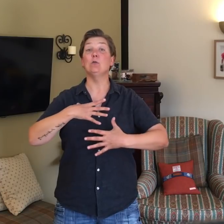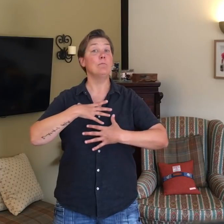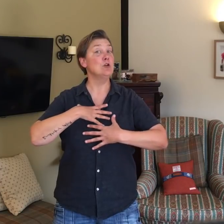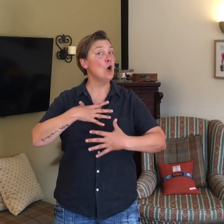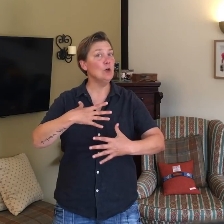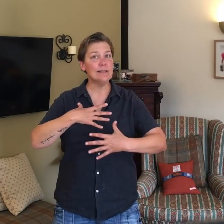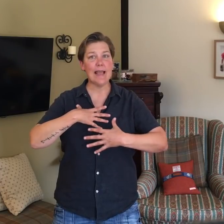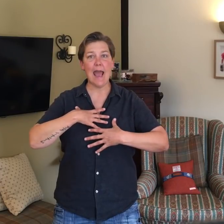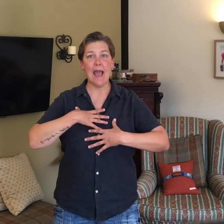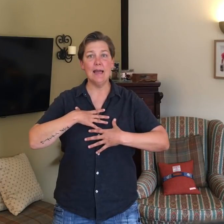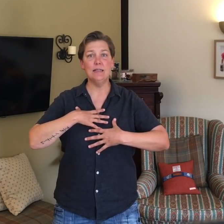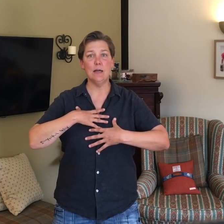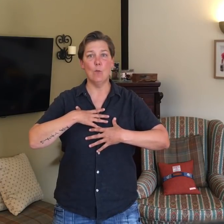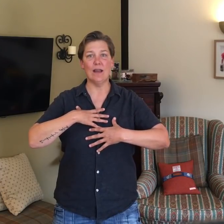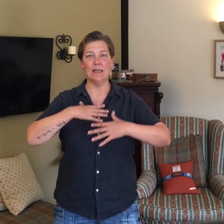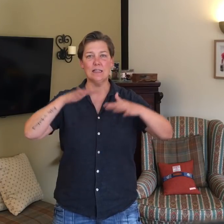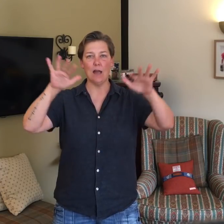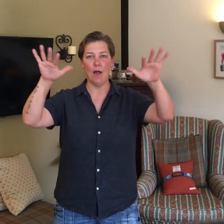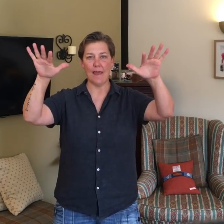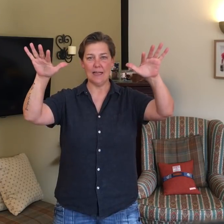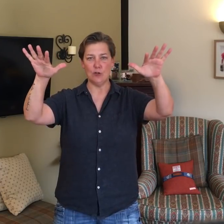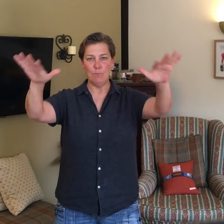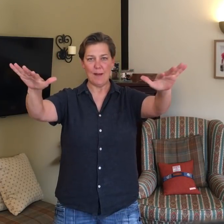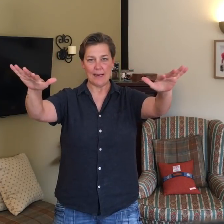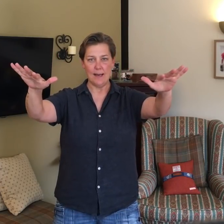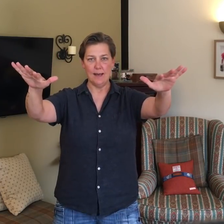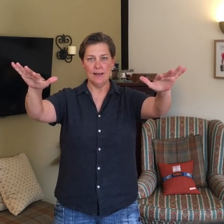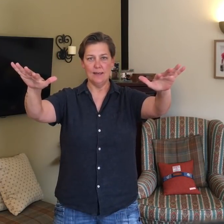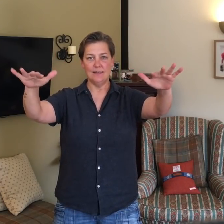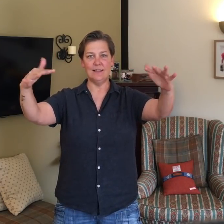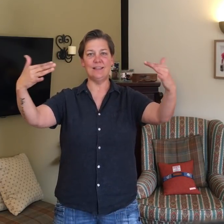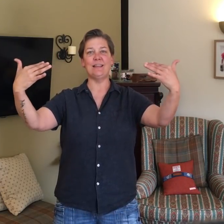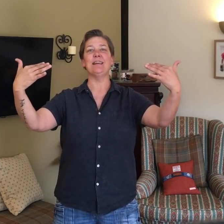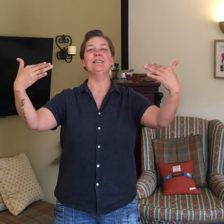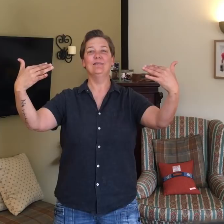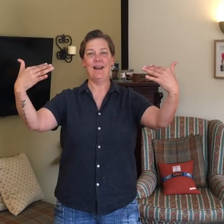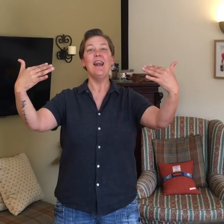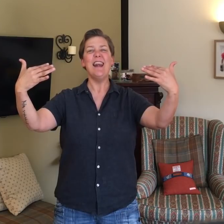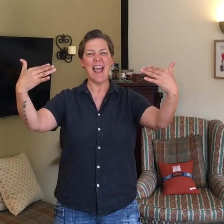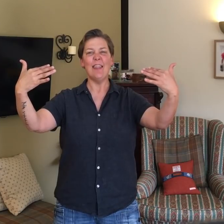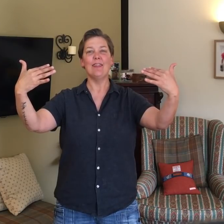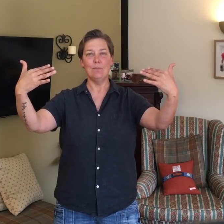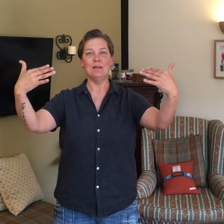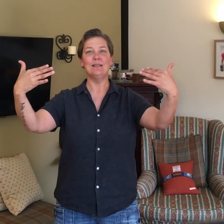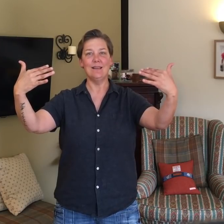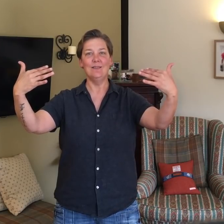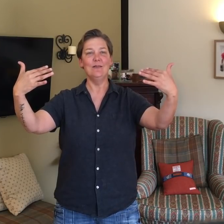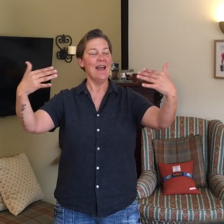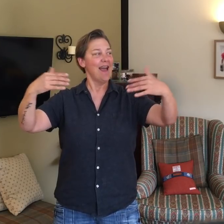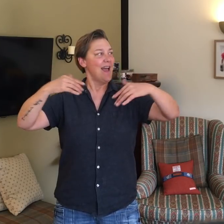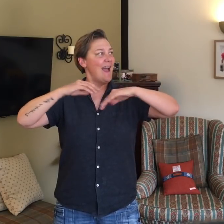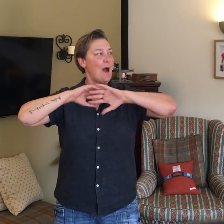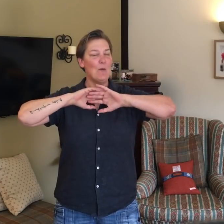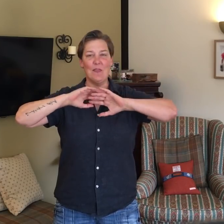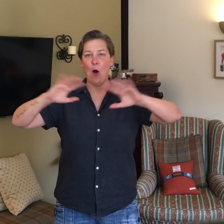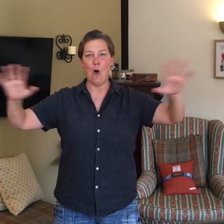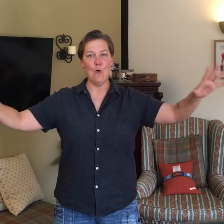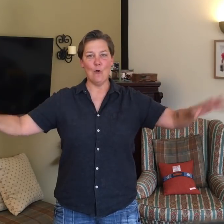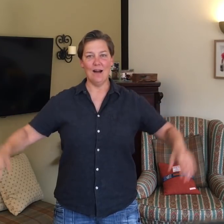I'm not scared, and we're going to start there to be seen. Let them see you. And when the whole choir